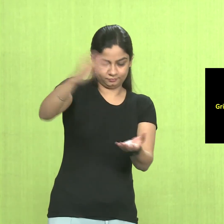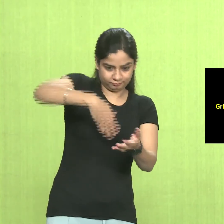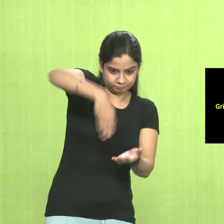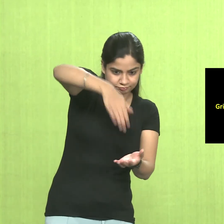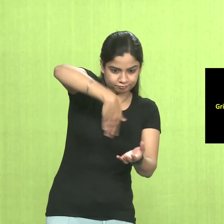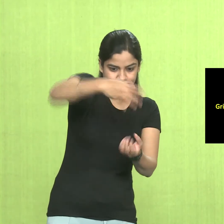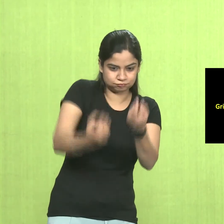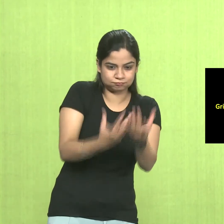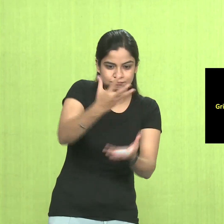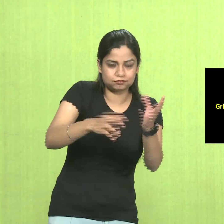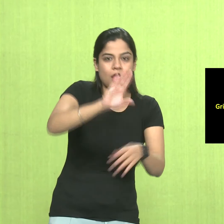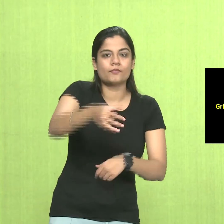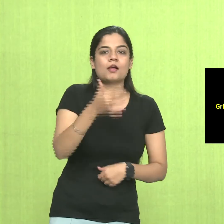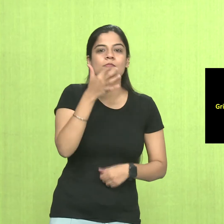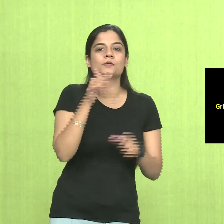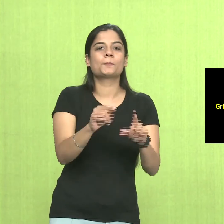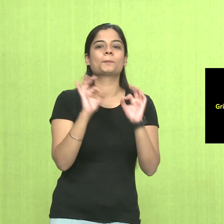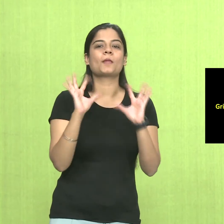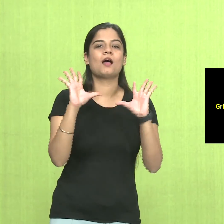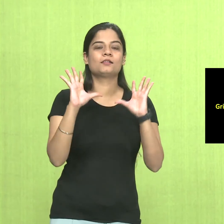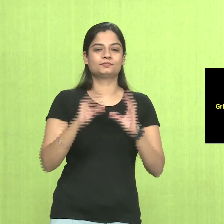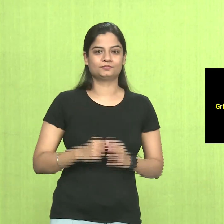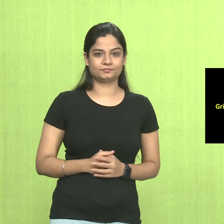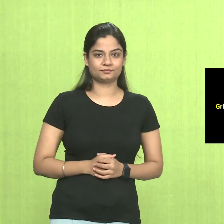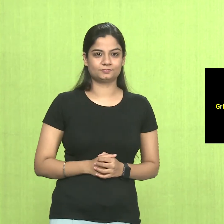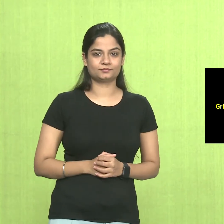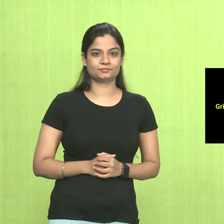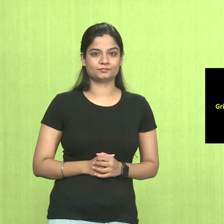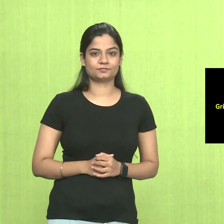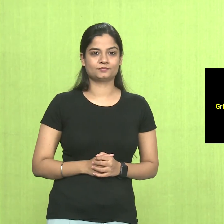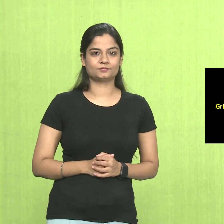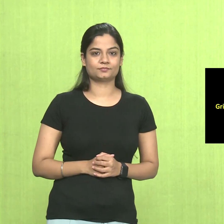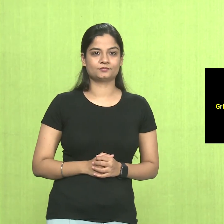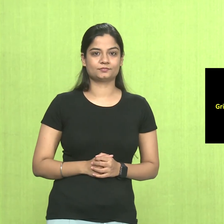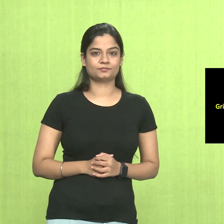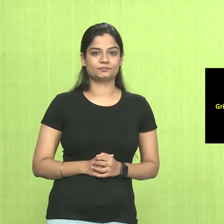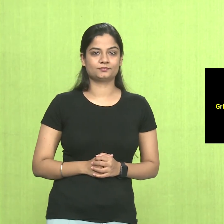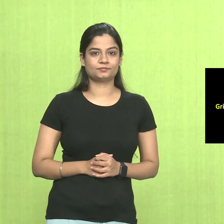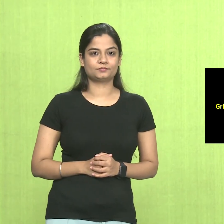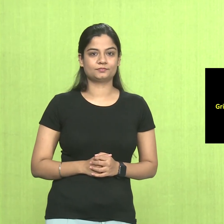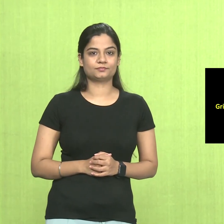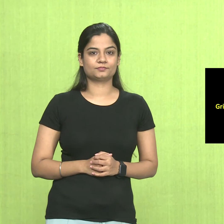Even broiling can be done, chicken can be made, and it's very tasty to eat grilled food.